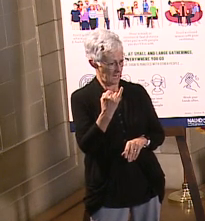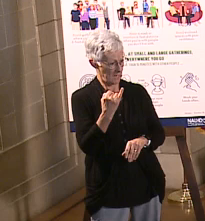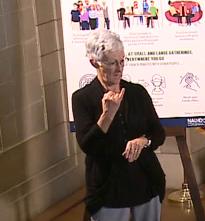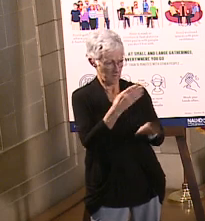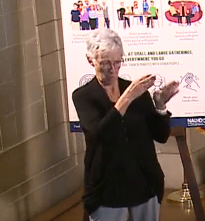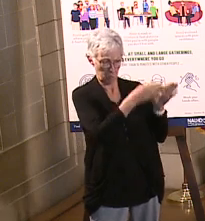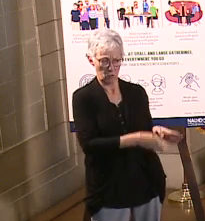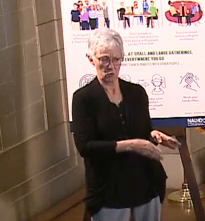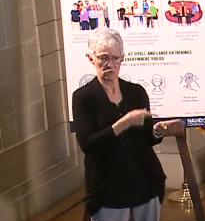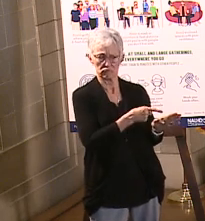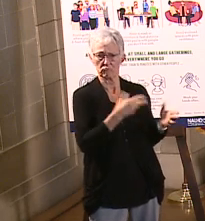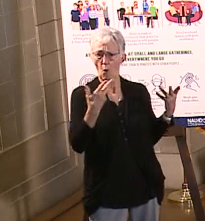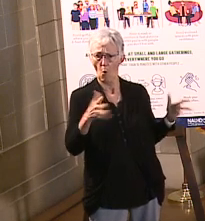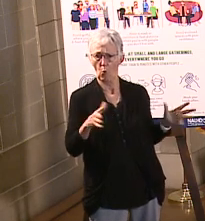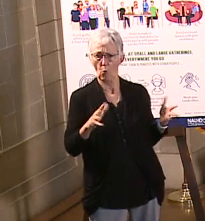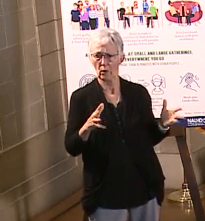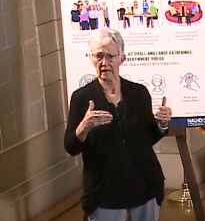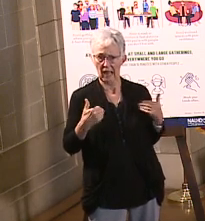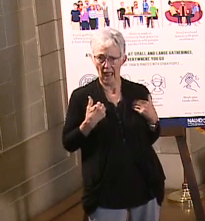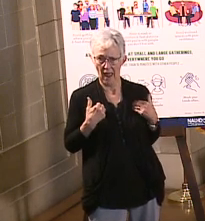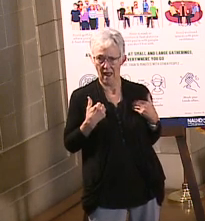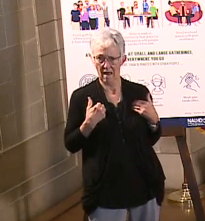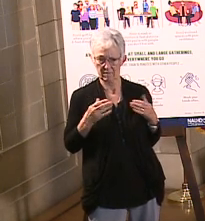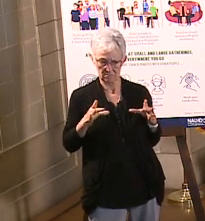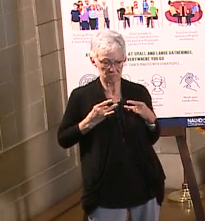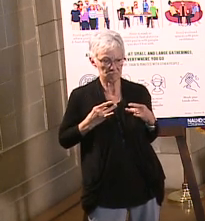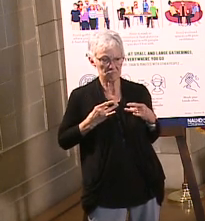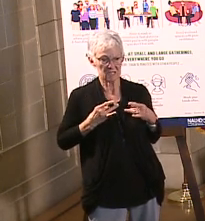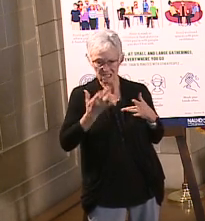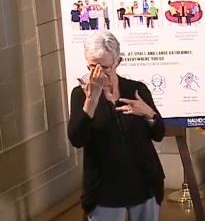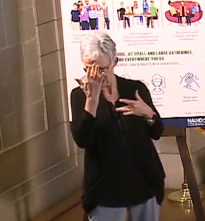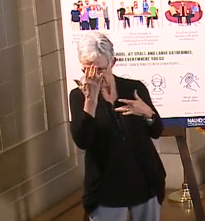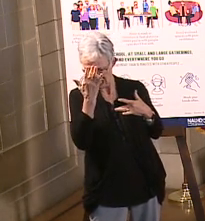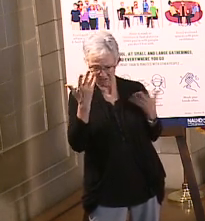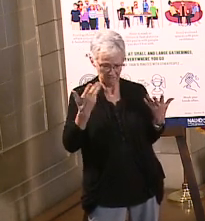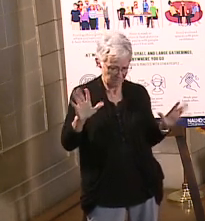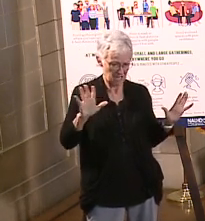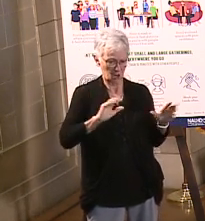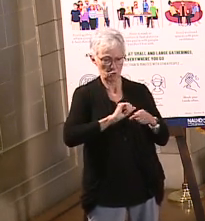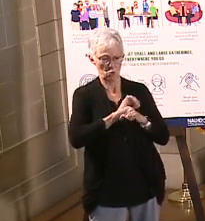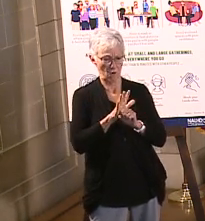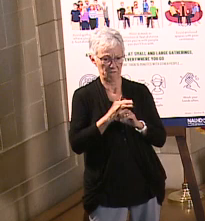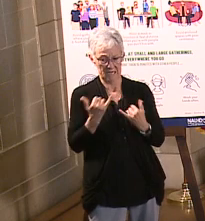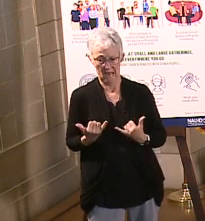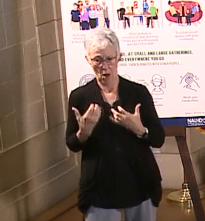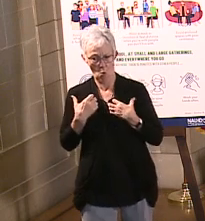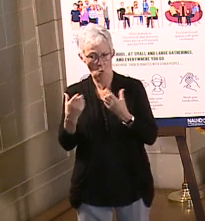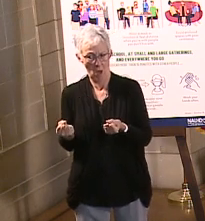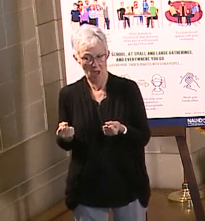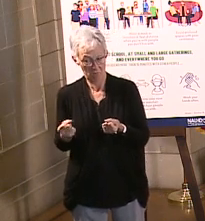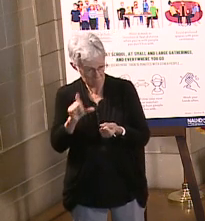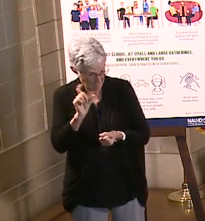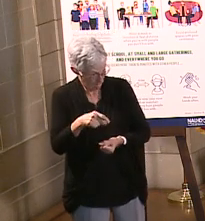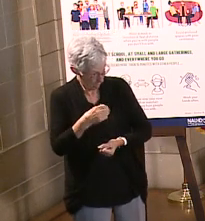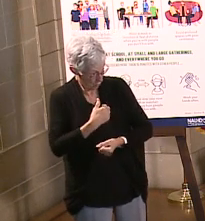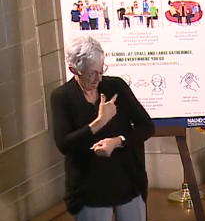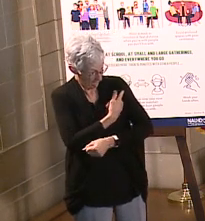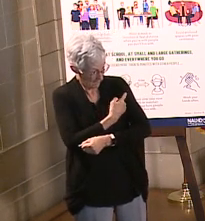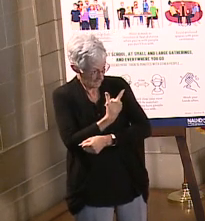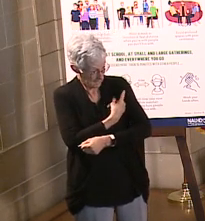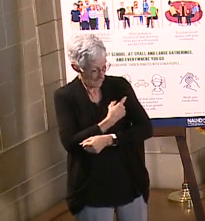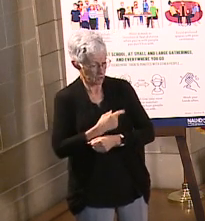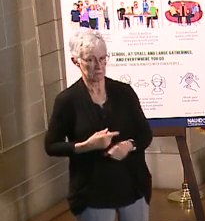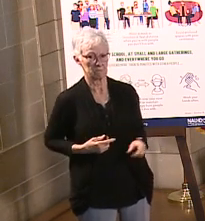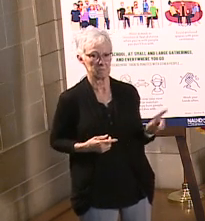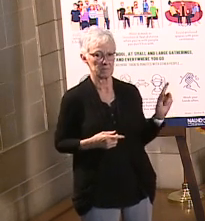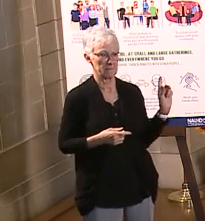was, if I've already had coronavirus, do I have to get the vaccination? Well, first of all, we're not going to require anybody to get the vaccination.